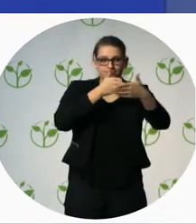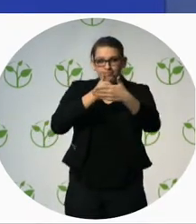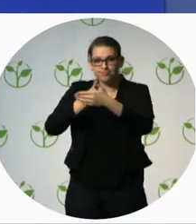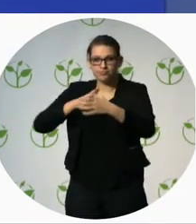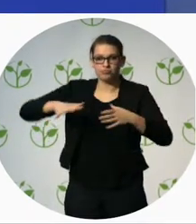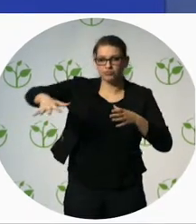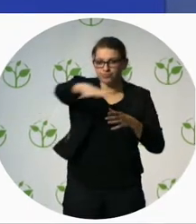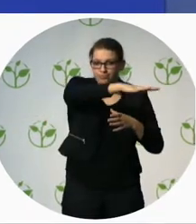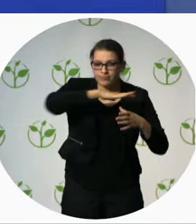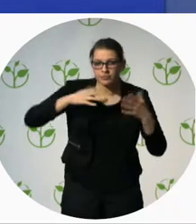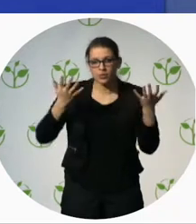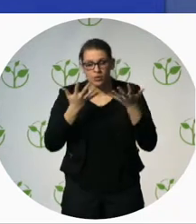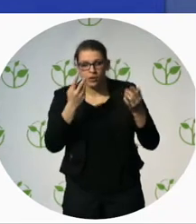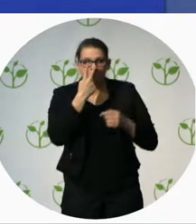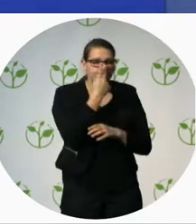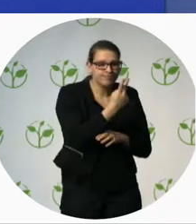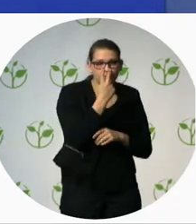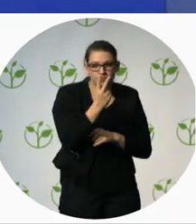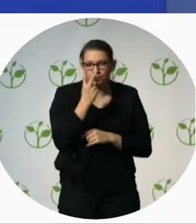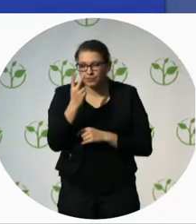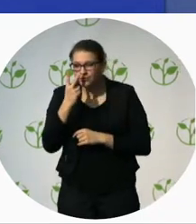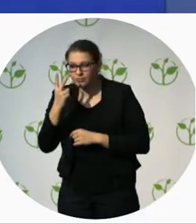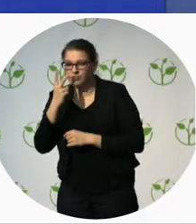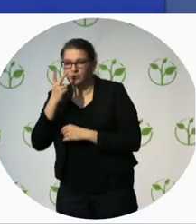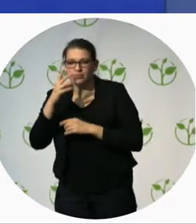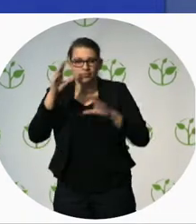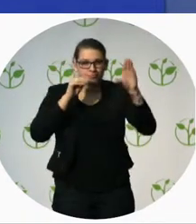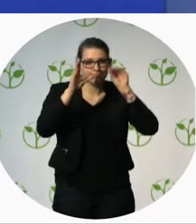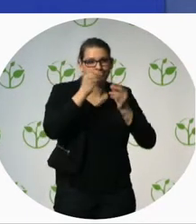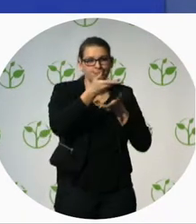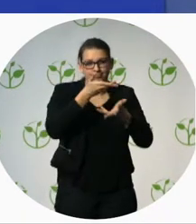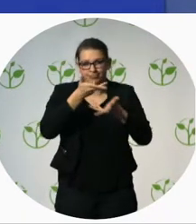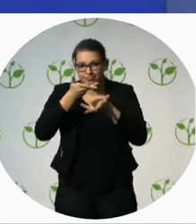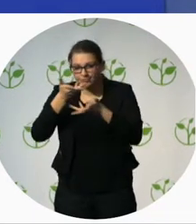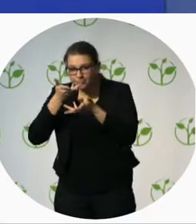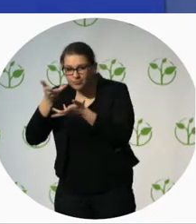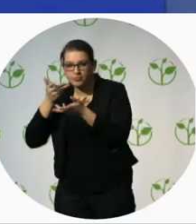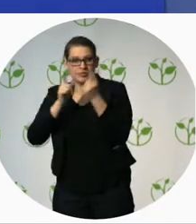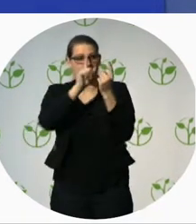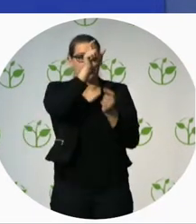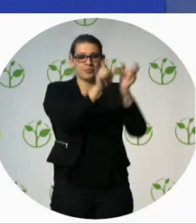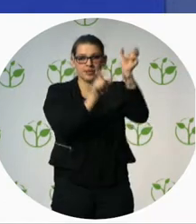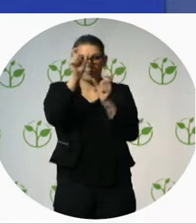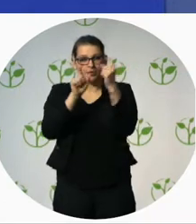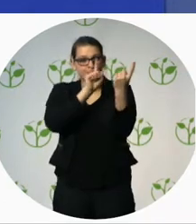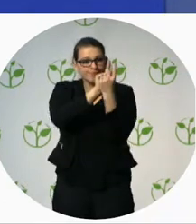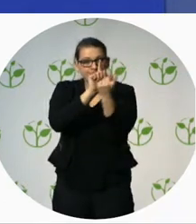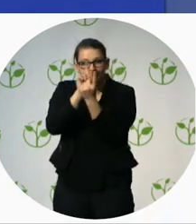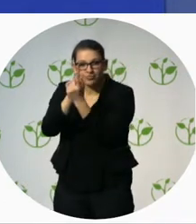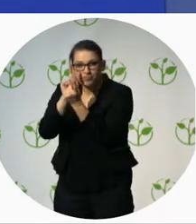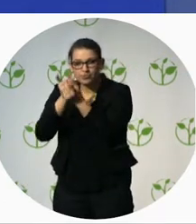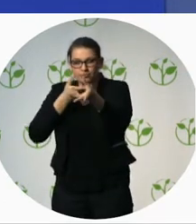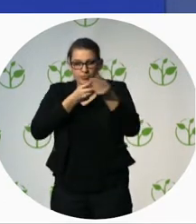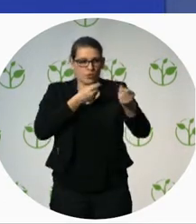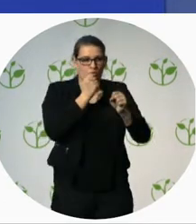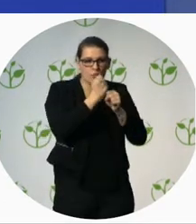of getting to know people, getting to know experts, and gathering knowledge. Gathering a knowledge,